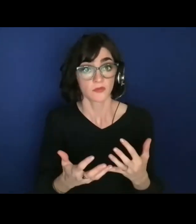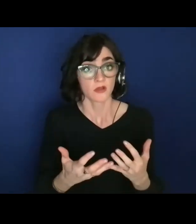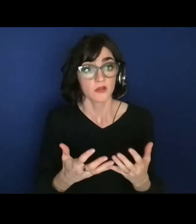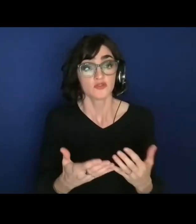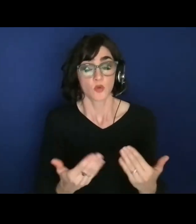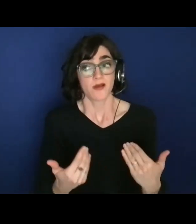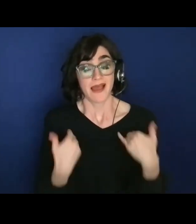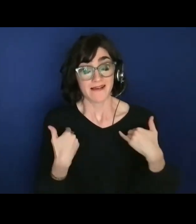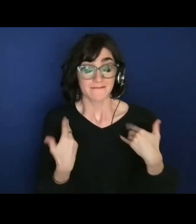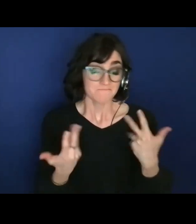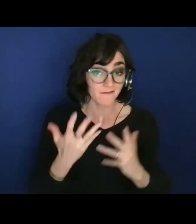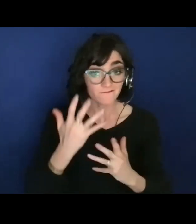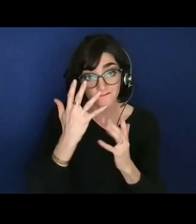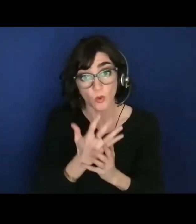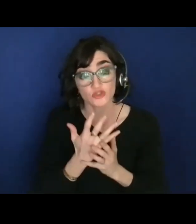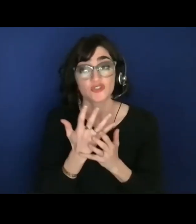this unfortunate,